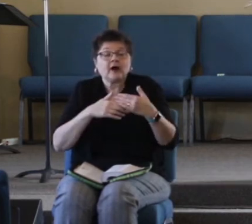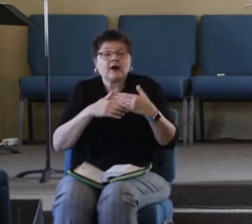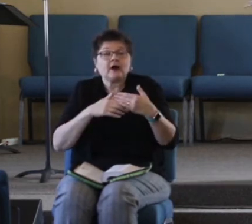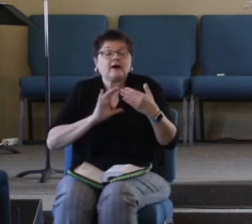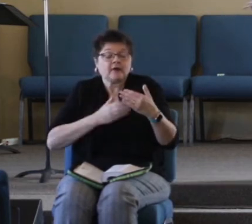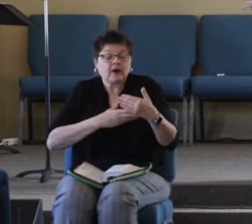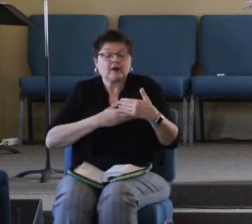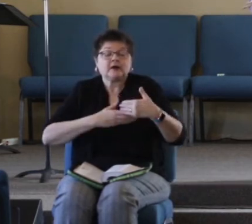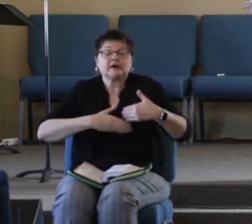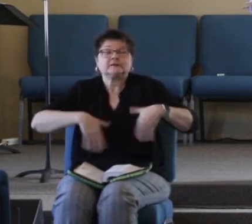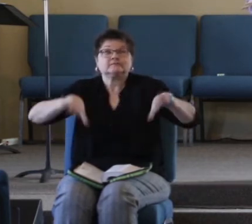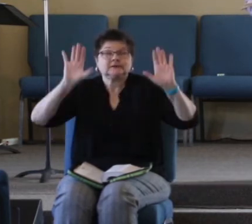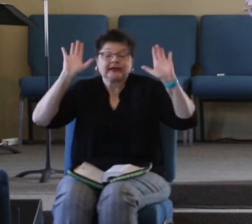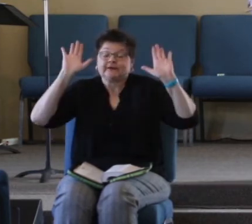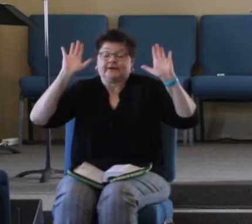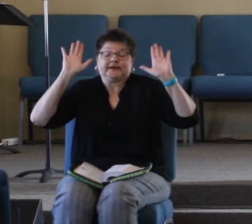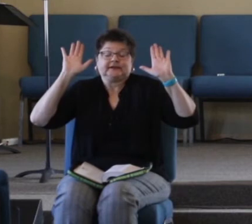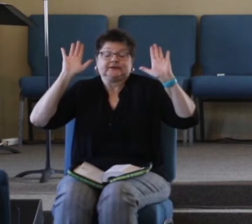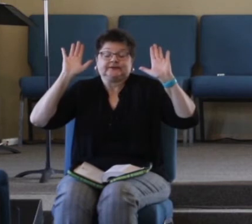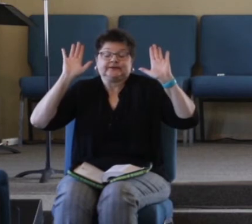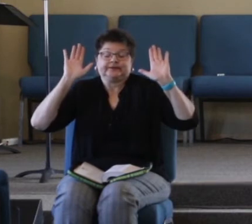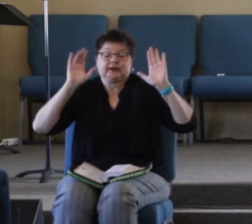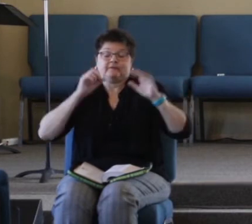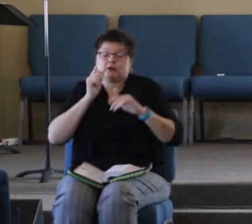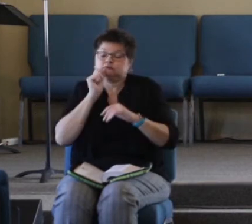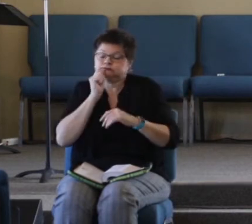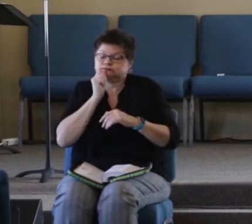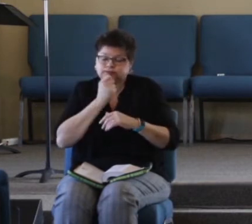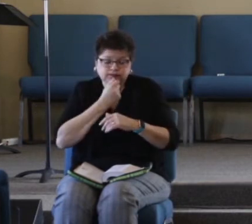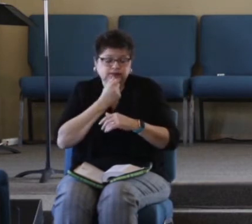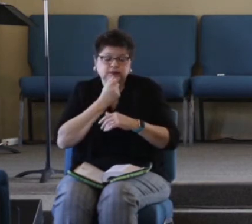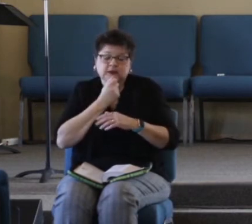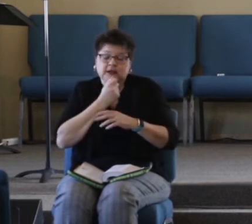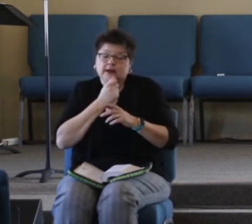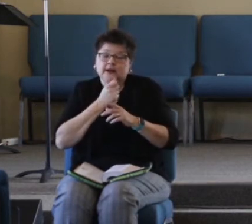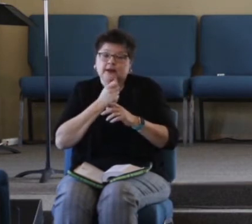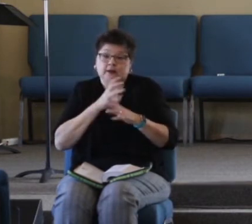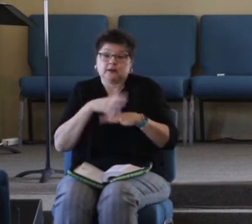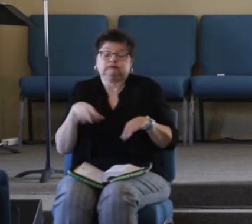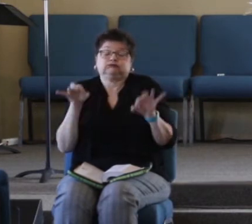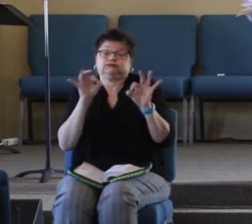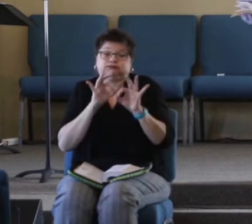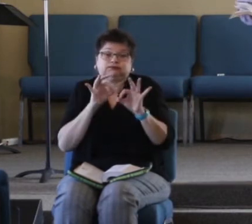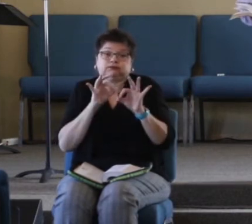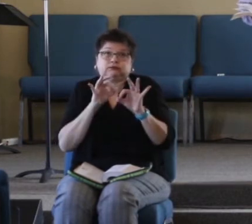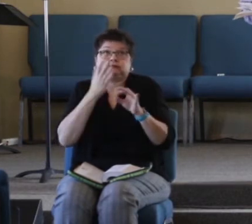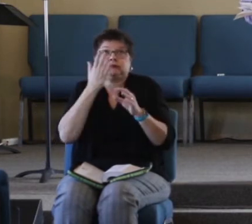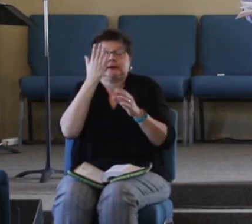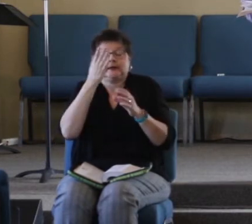sacrifice. He's worthy of our suffering. But most importantly, he's worthy